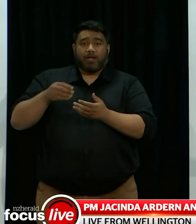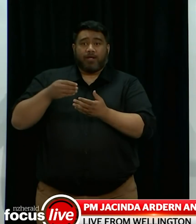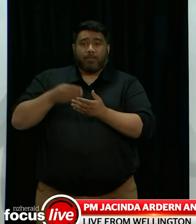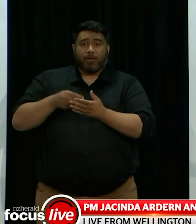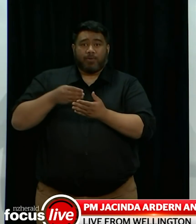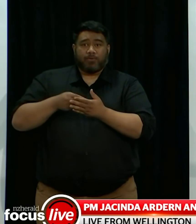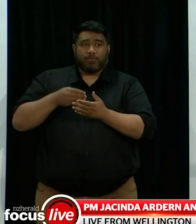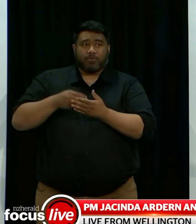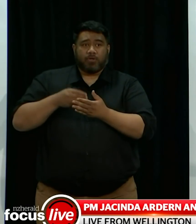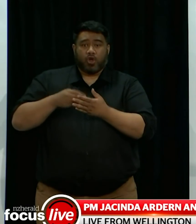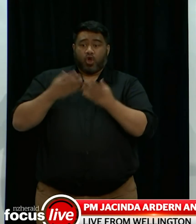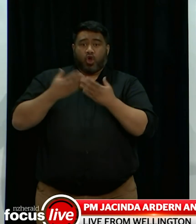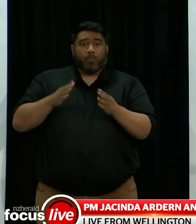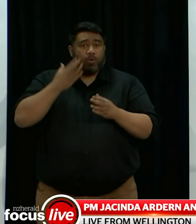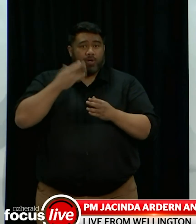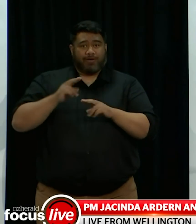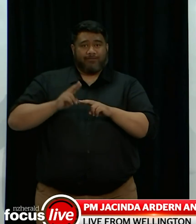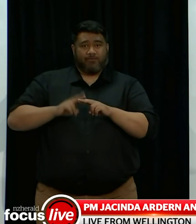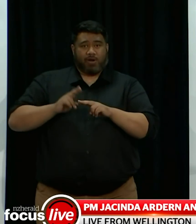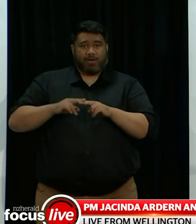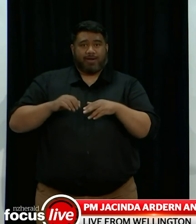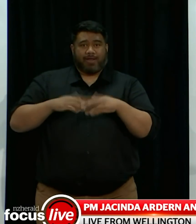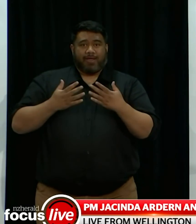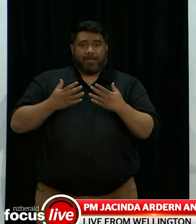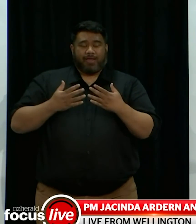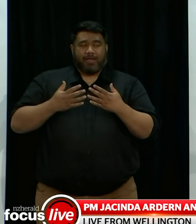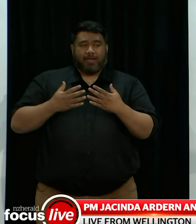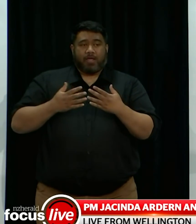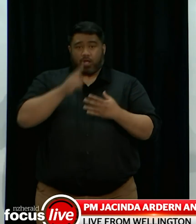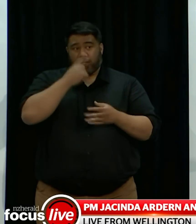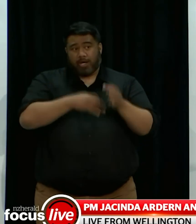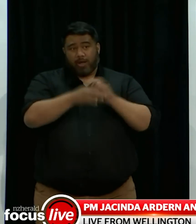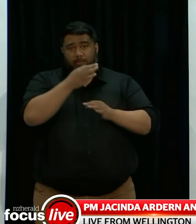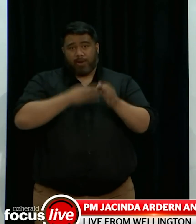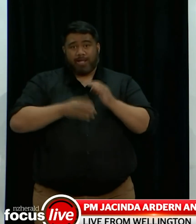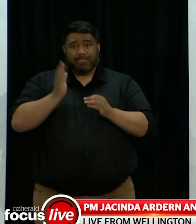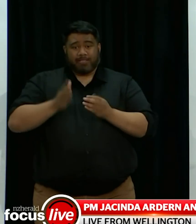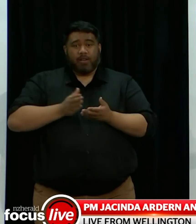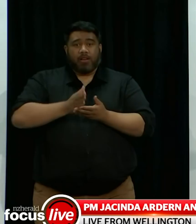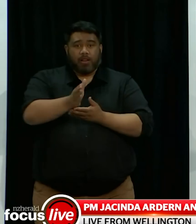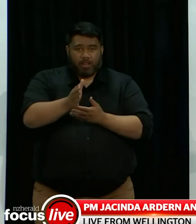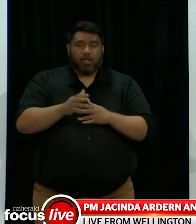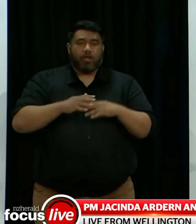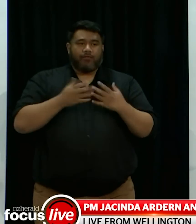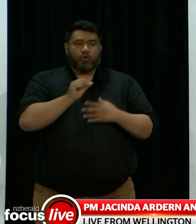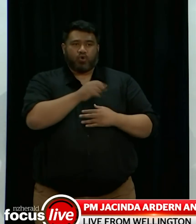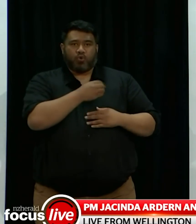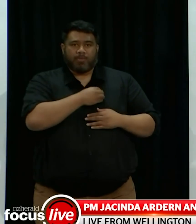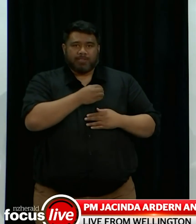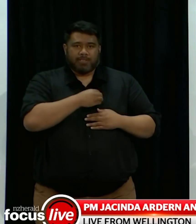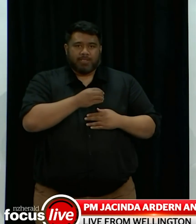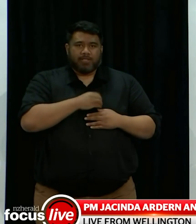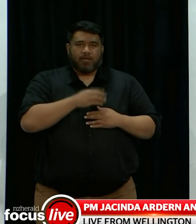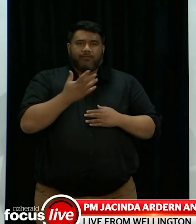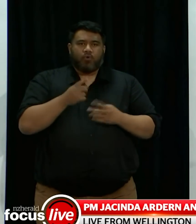for application on Friday. These will continue to be open for application and will still pay out even though we are moving to